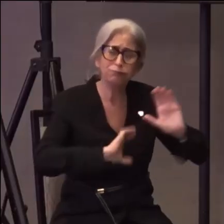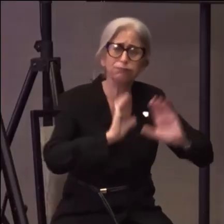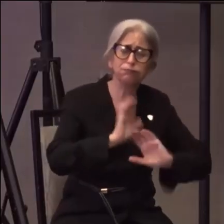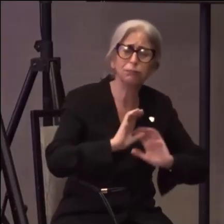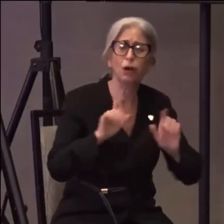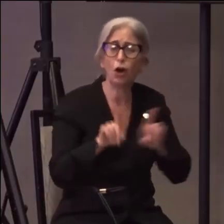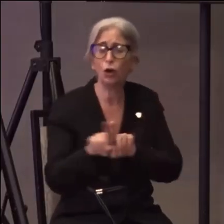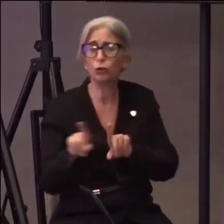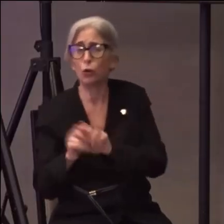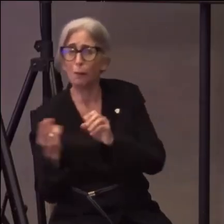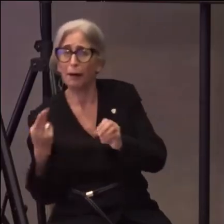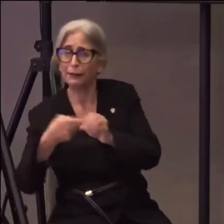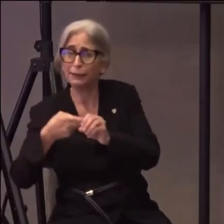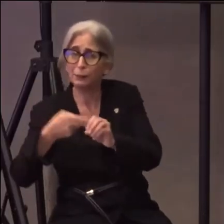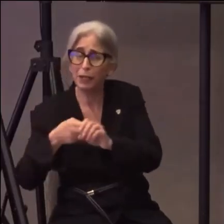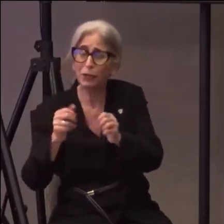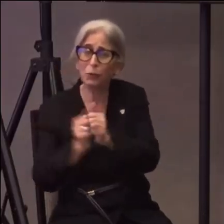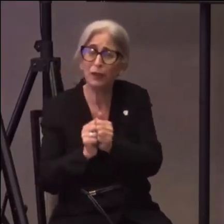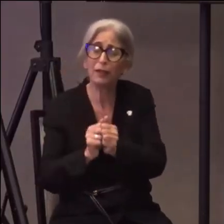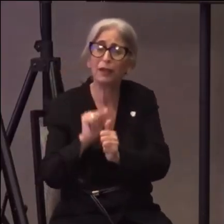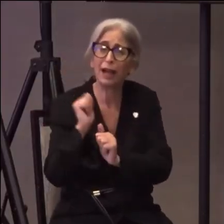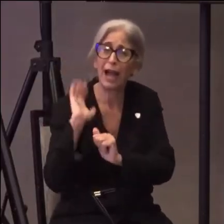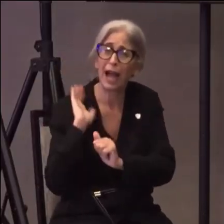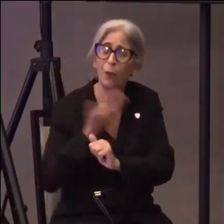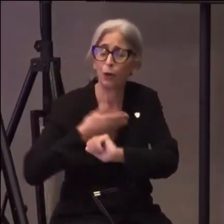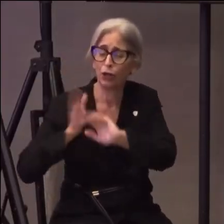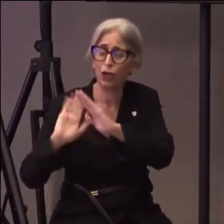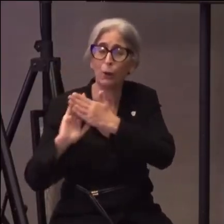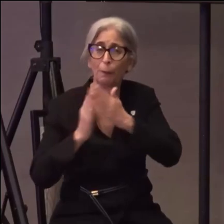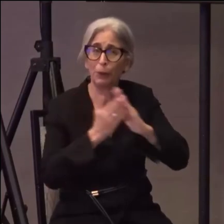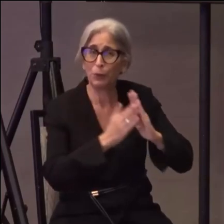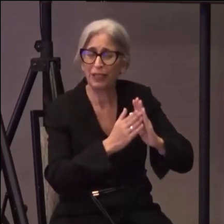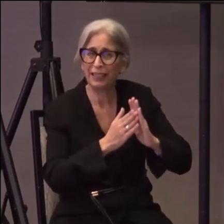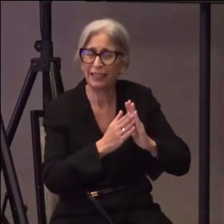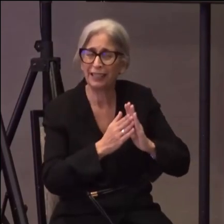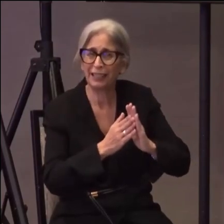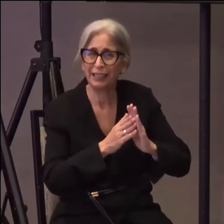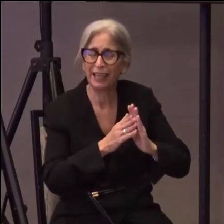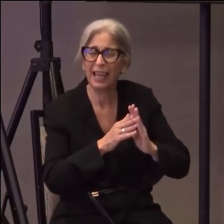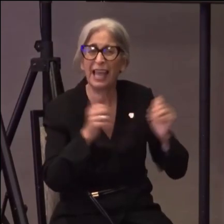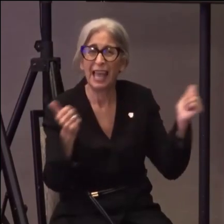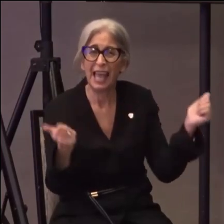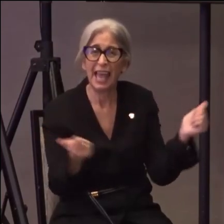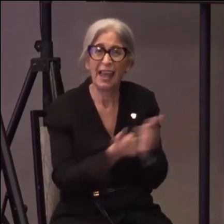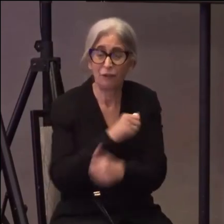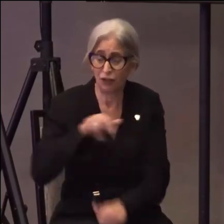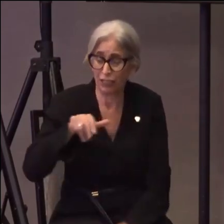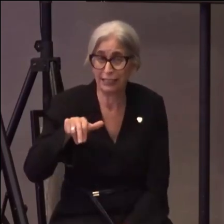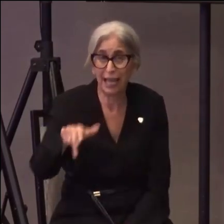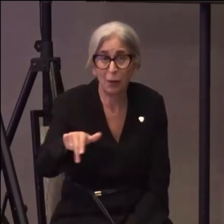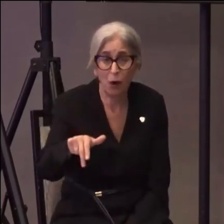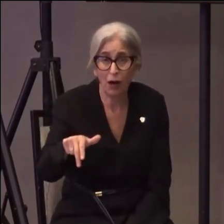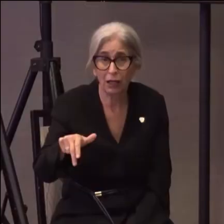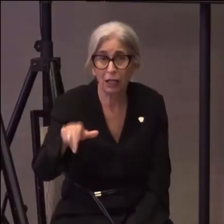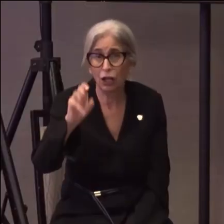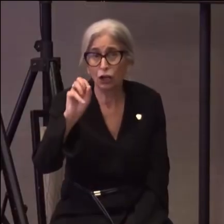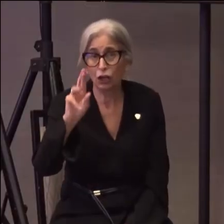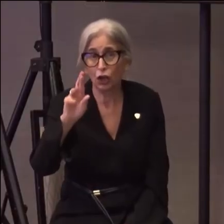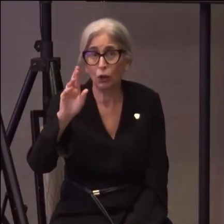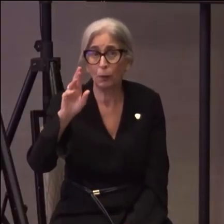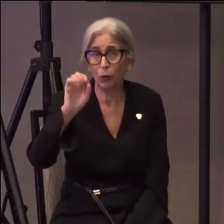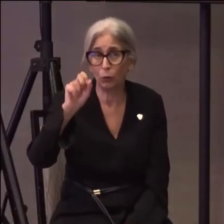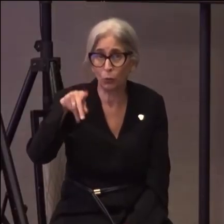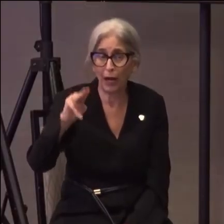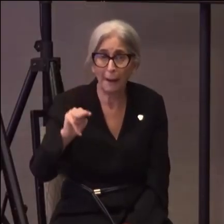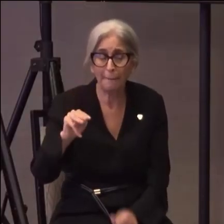conversation, and a participation with our communities. Because behind every sidewalk, behind every curb ramp,